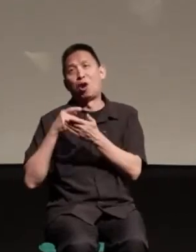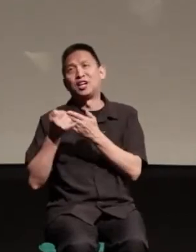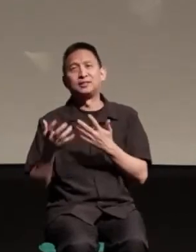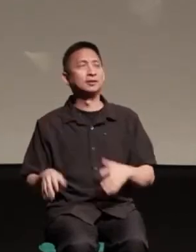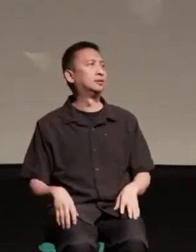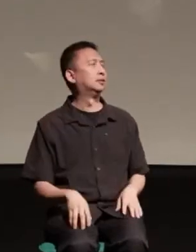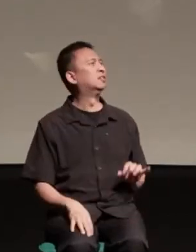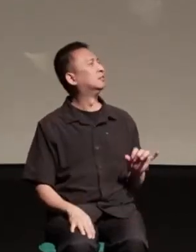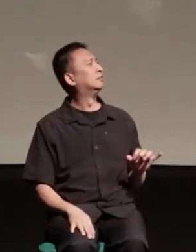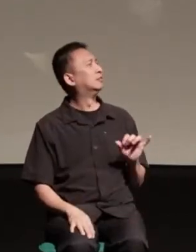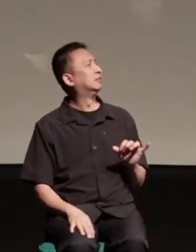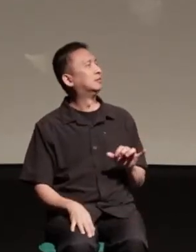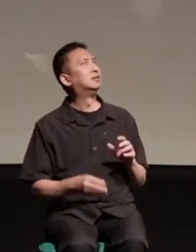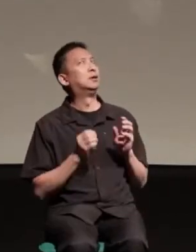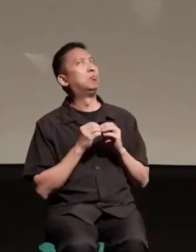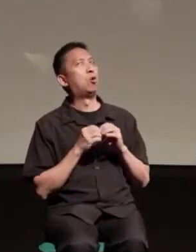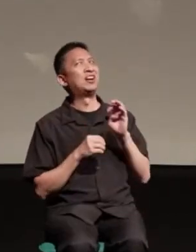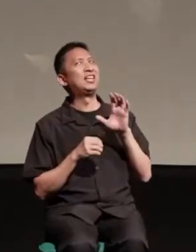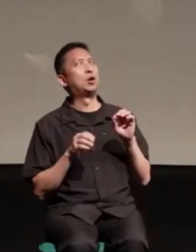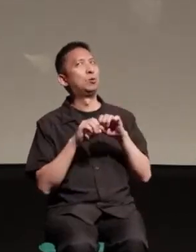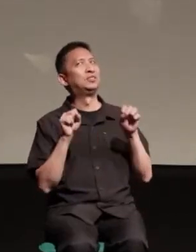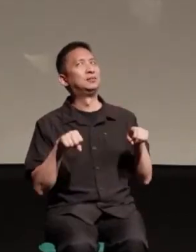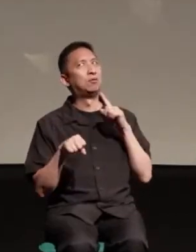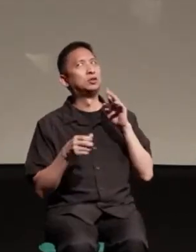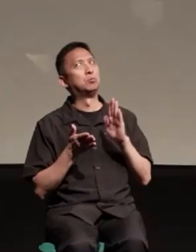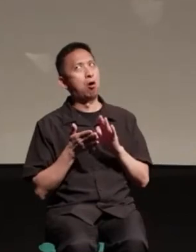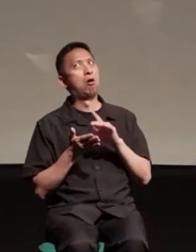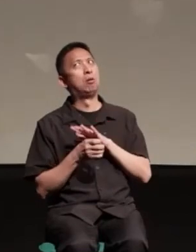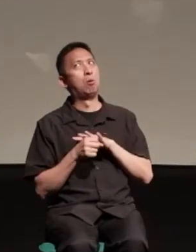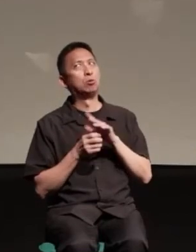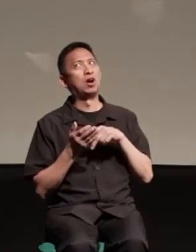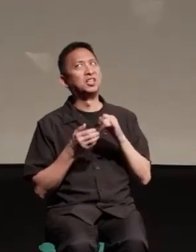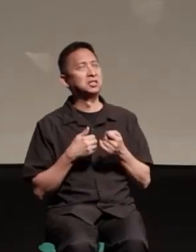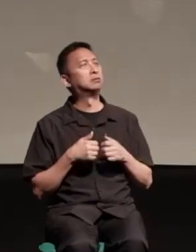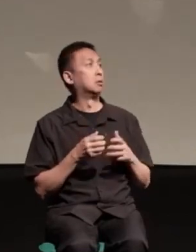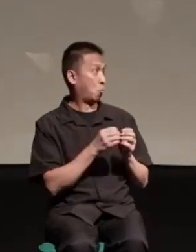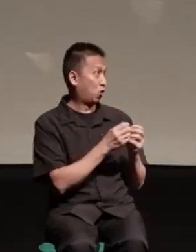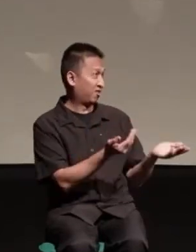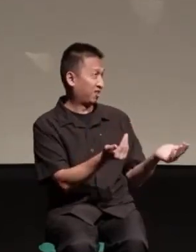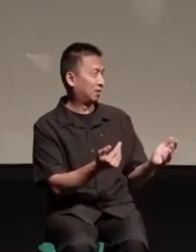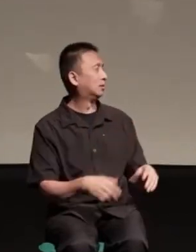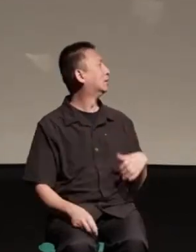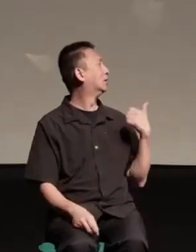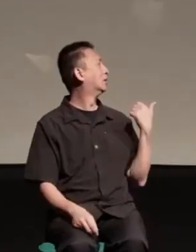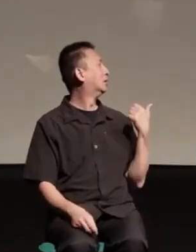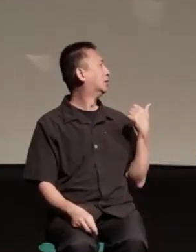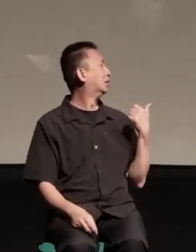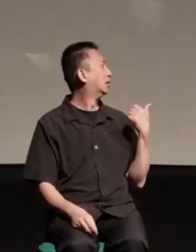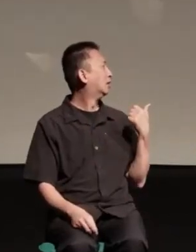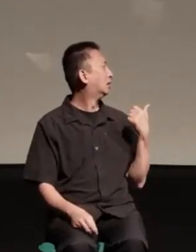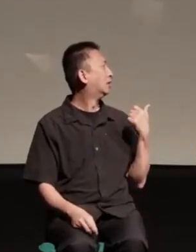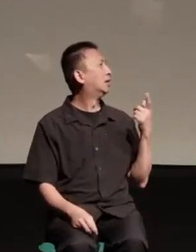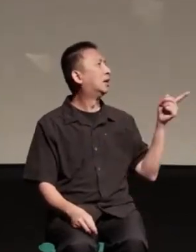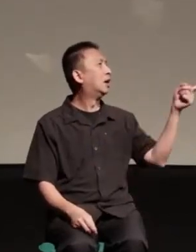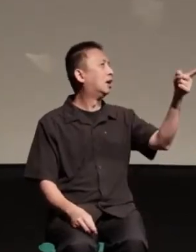More ecosystem for small local projects. What else? I'll speak again.